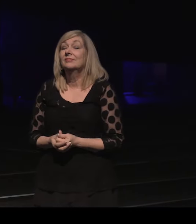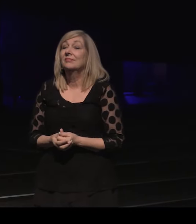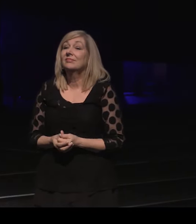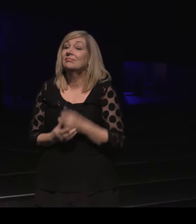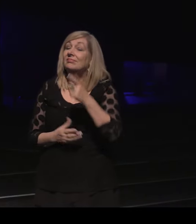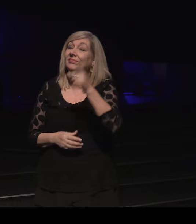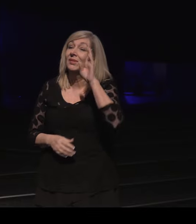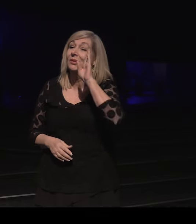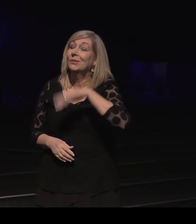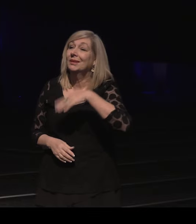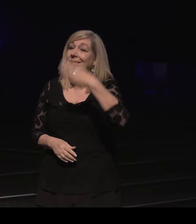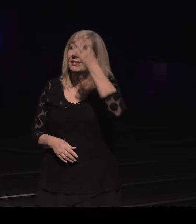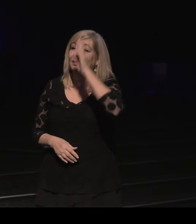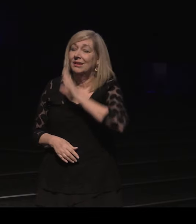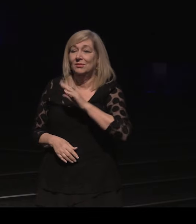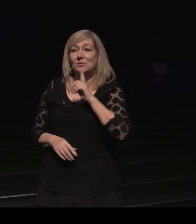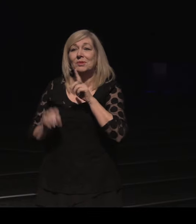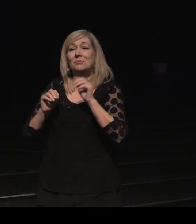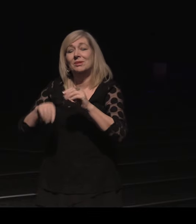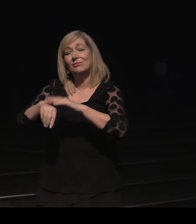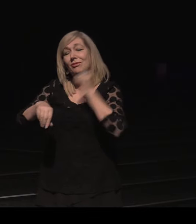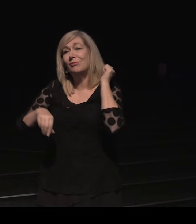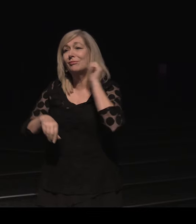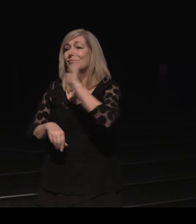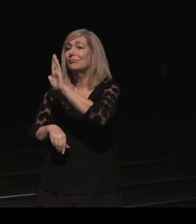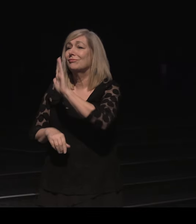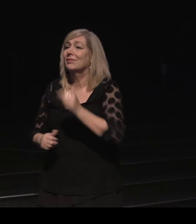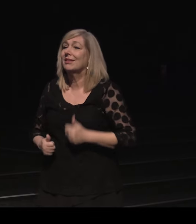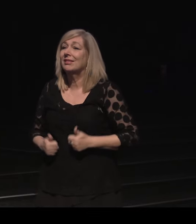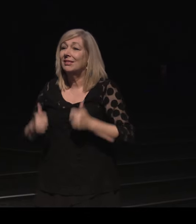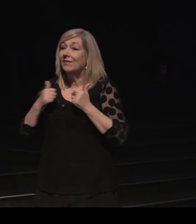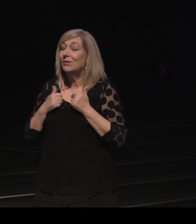You know that God has placed a call on your life to serve the church.